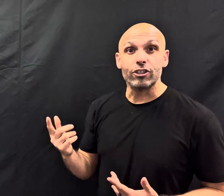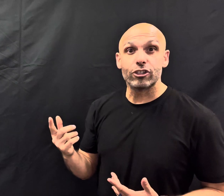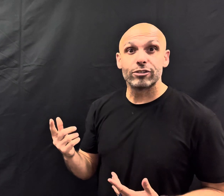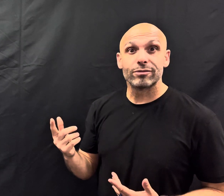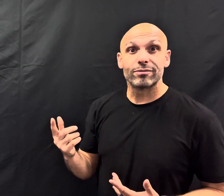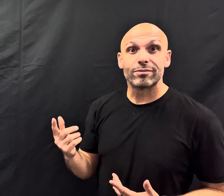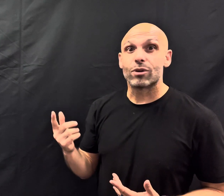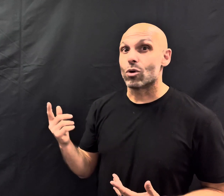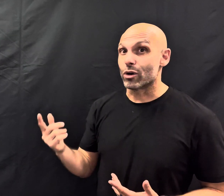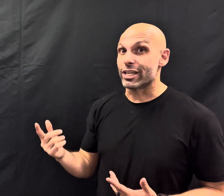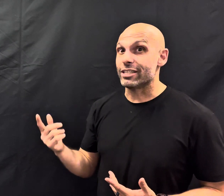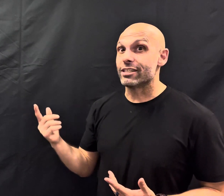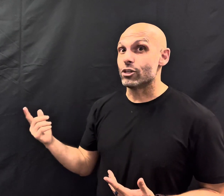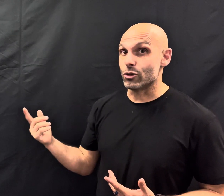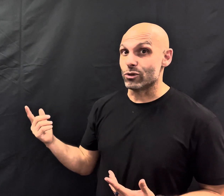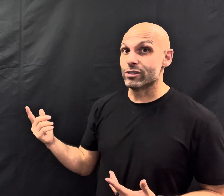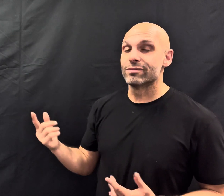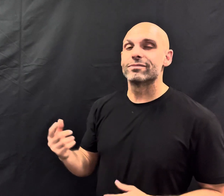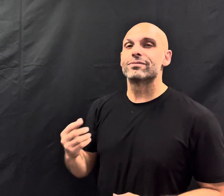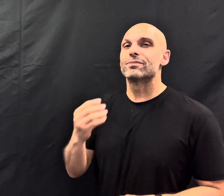Lunch, or eat noon.